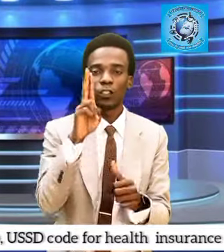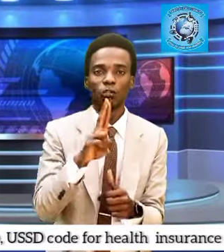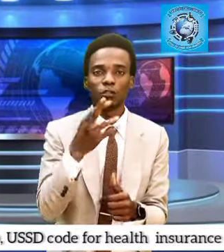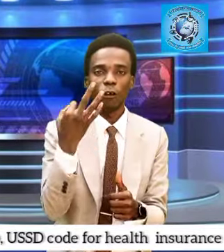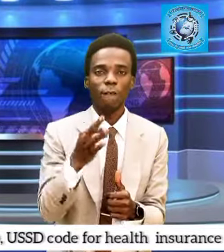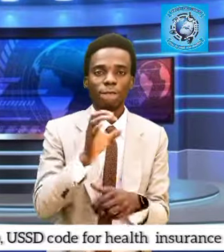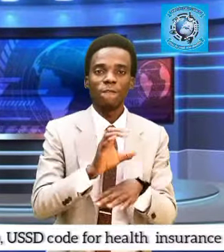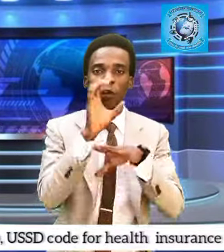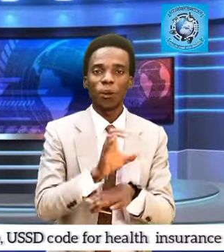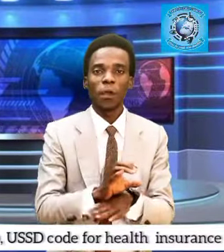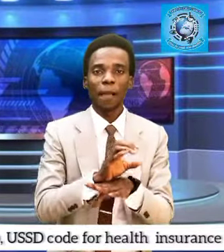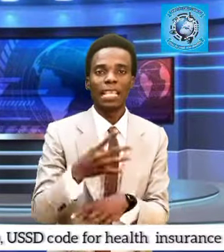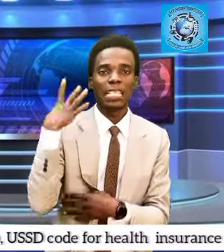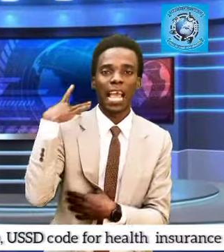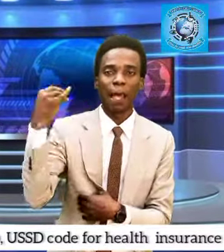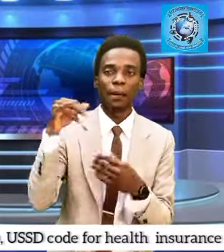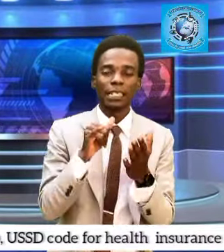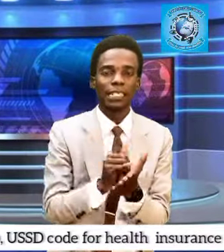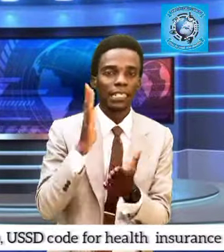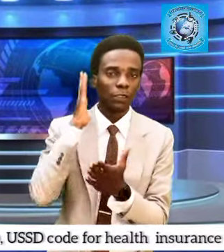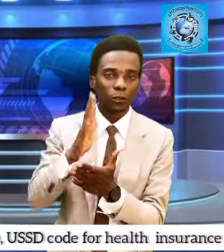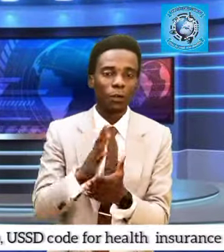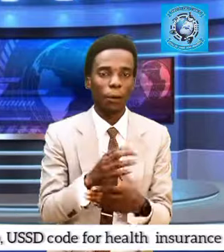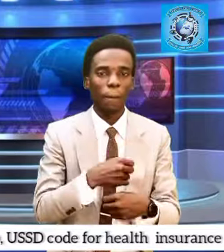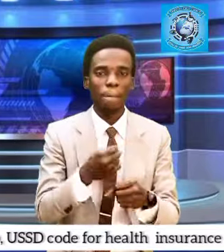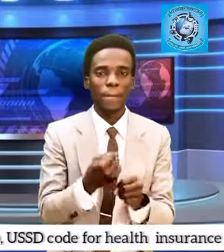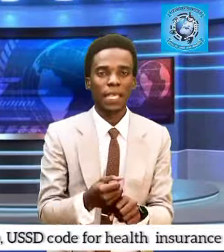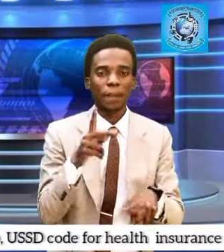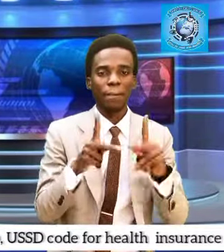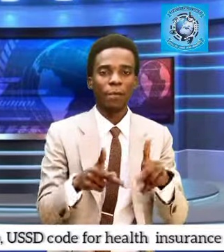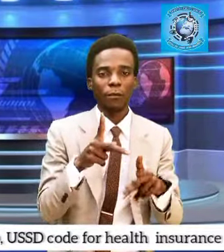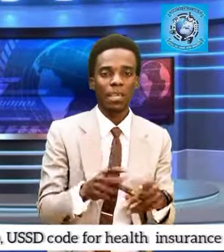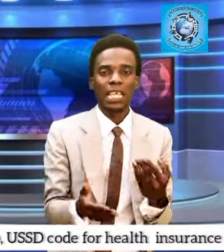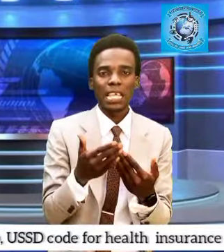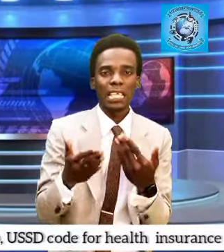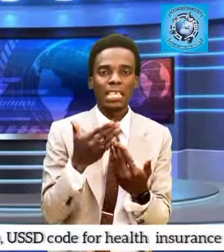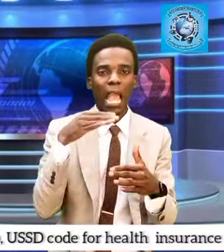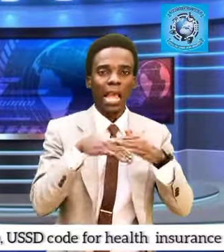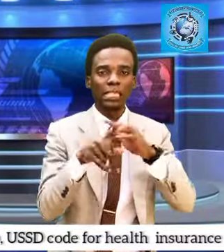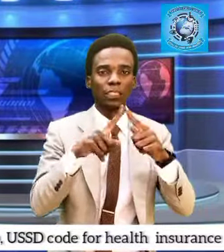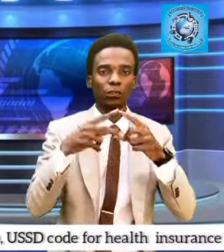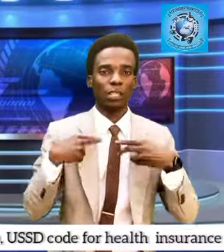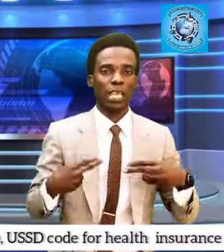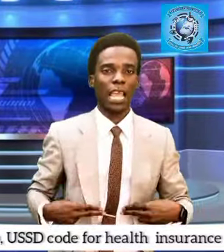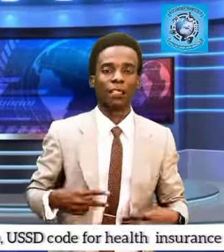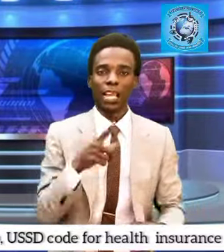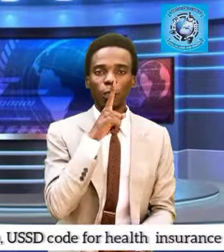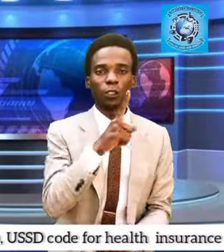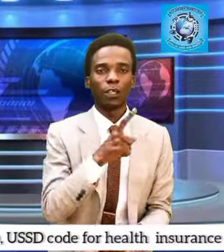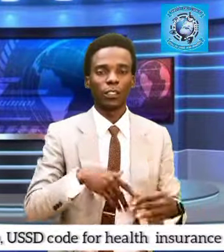the customized app that will enable residents easier access to health assurance coverage